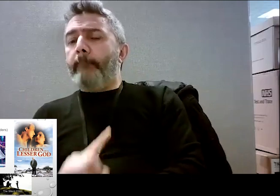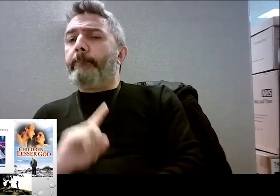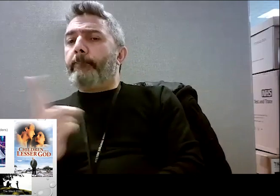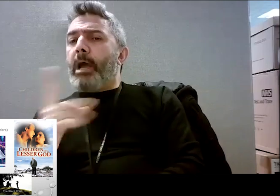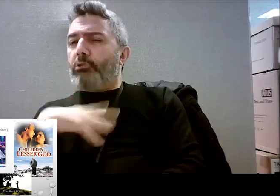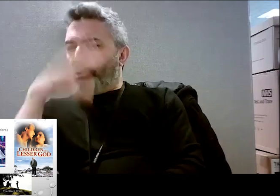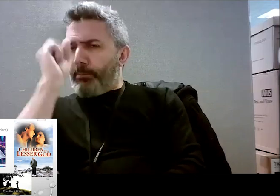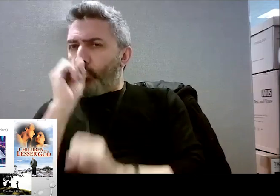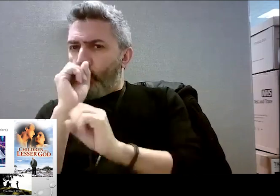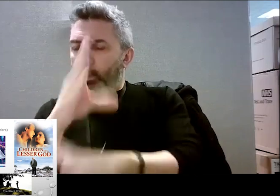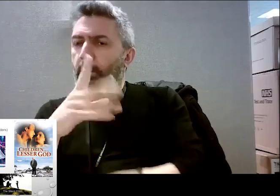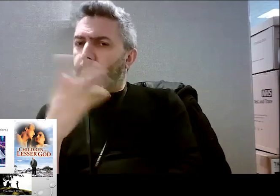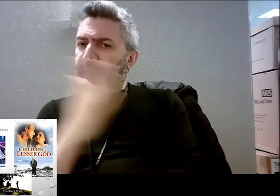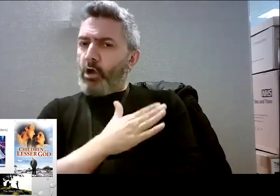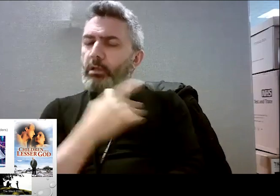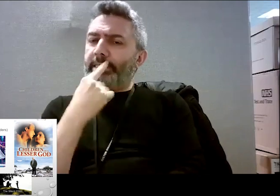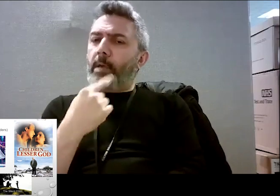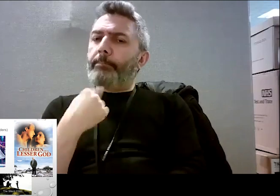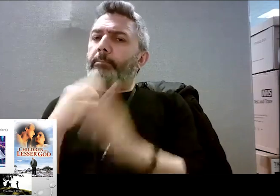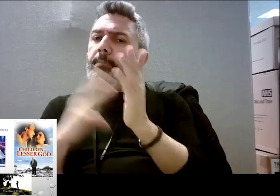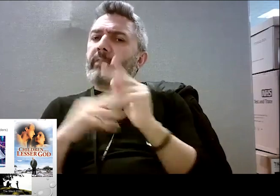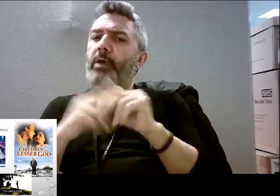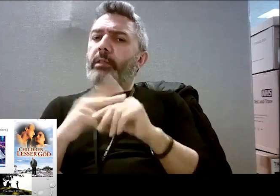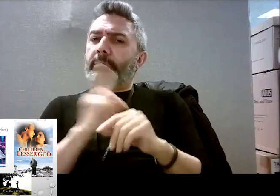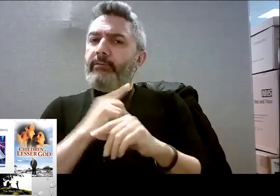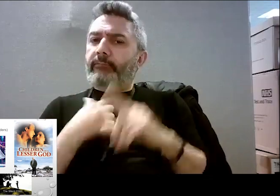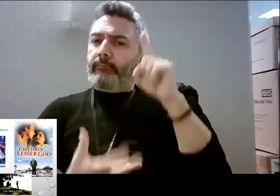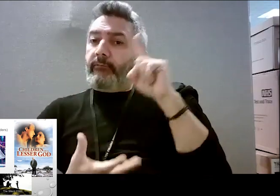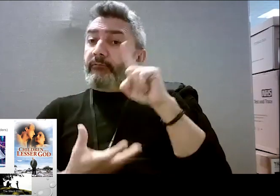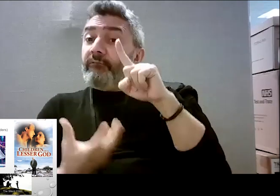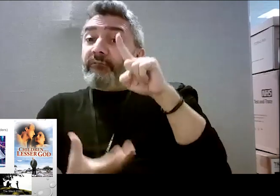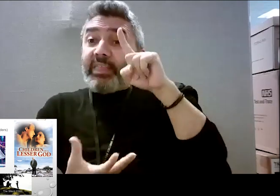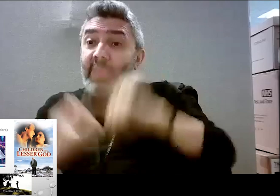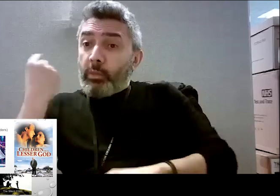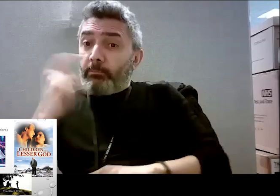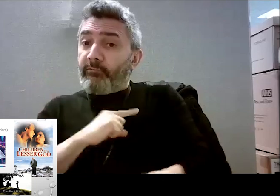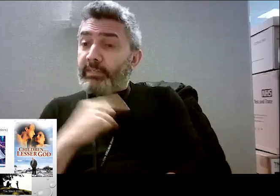there didn't used to be a lot of information before.